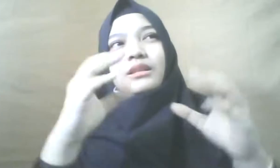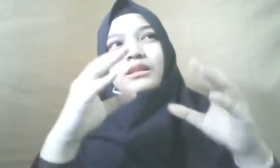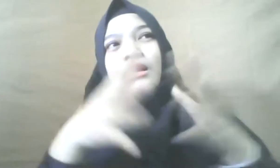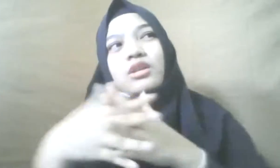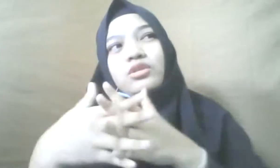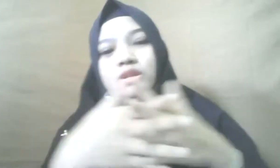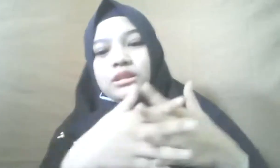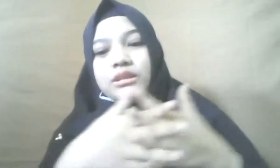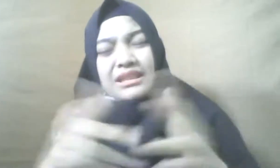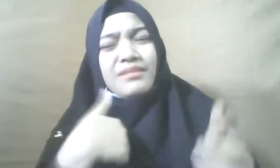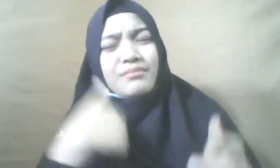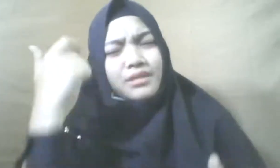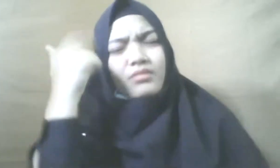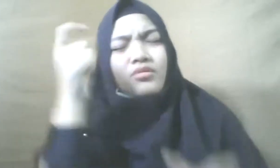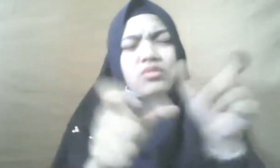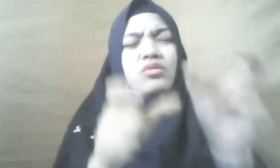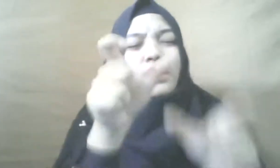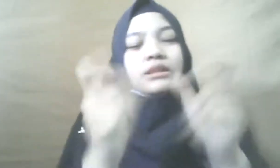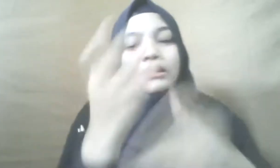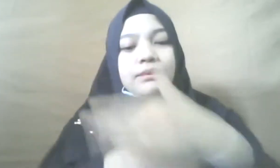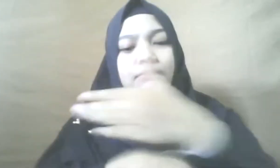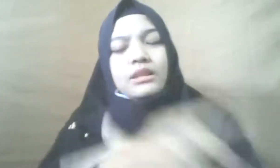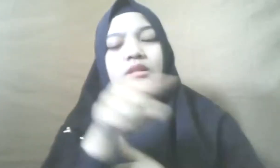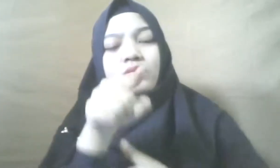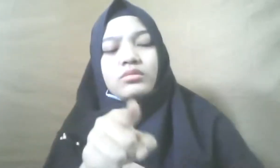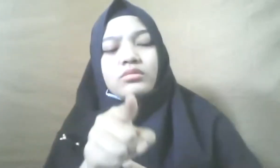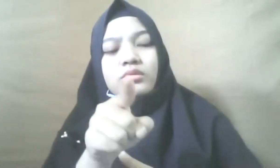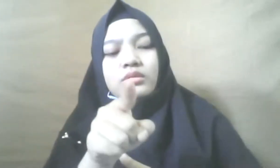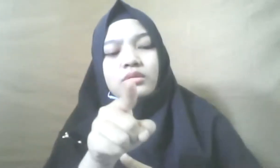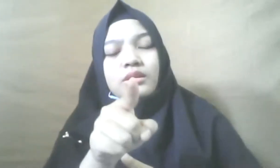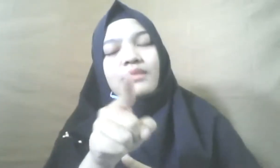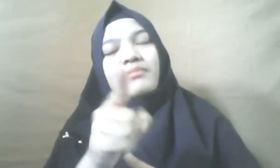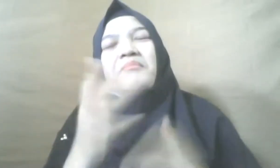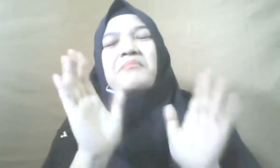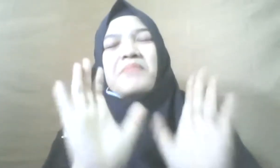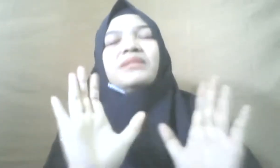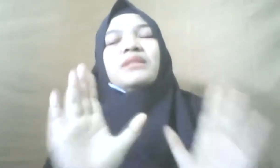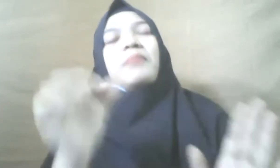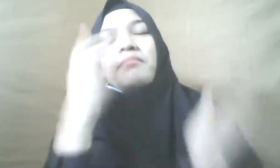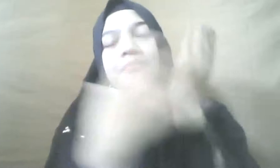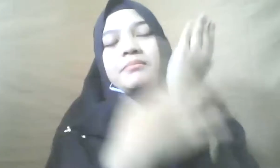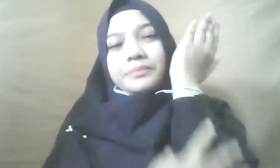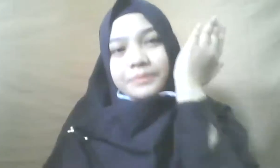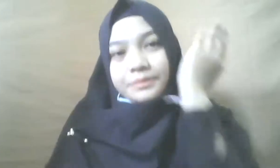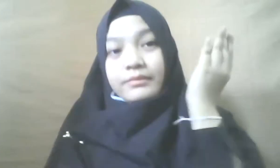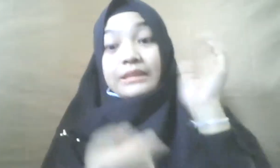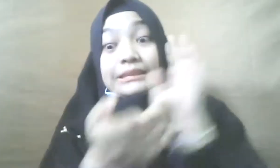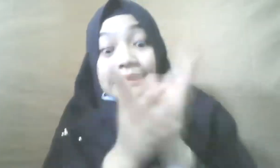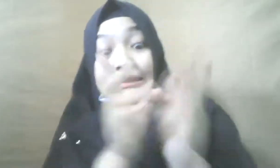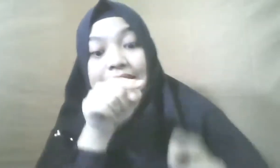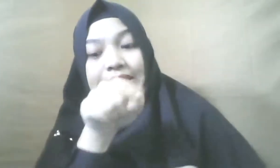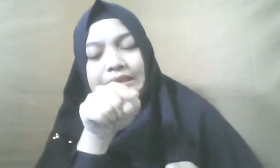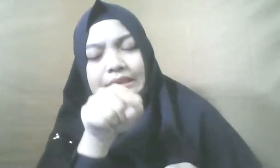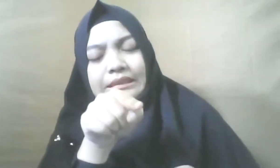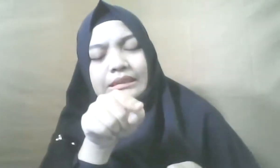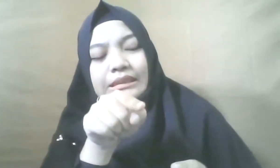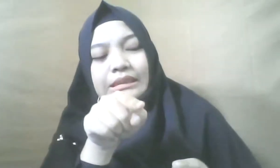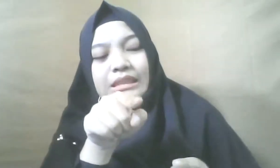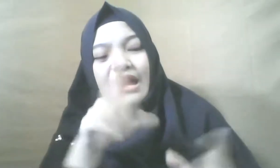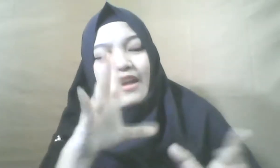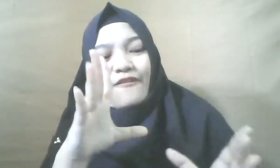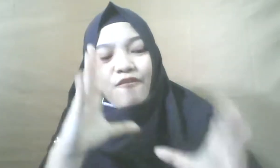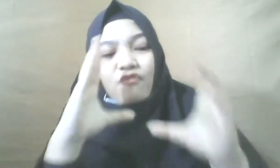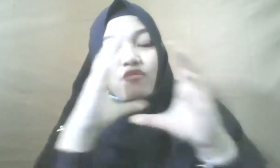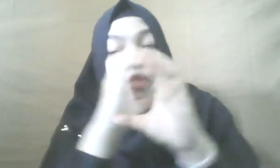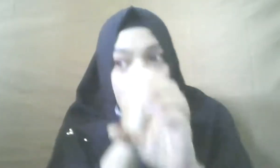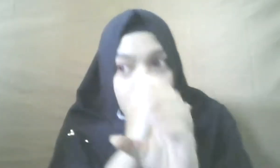with disabilities mostly live in poverty. And one of the key issues, one of the key elements of why